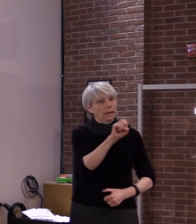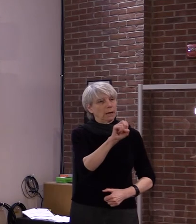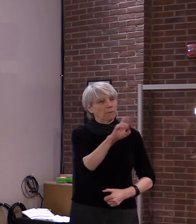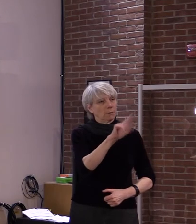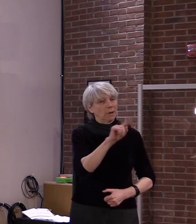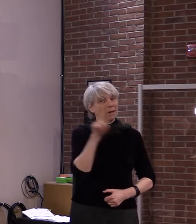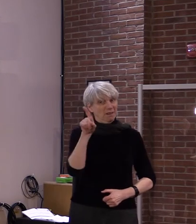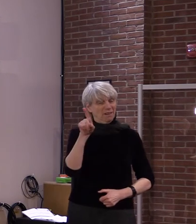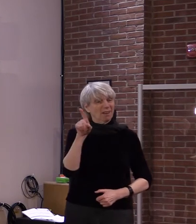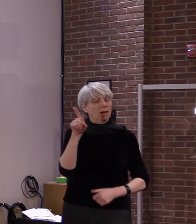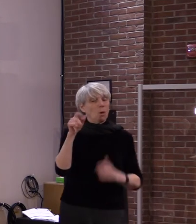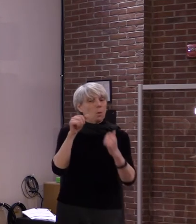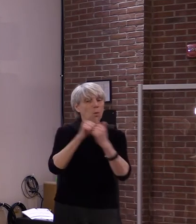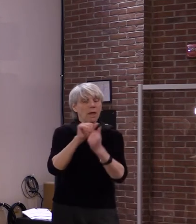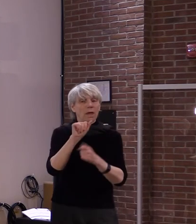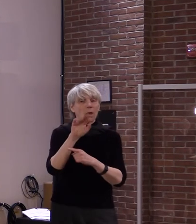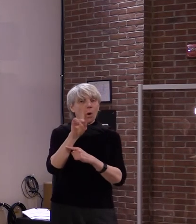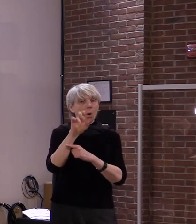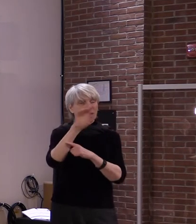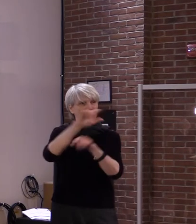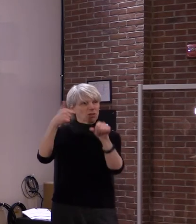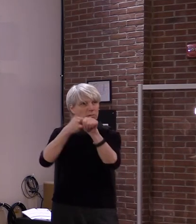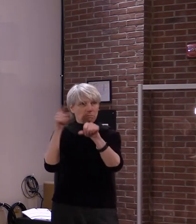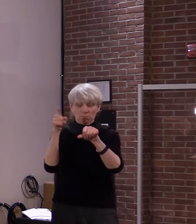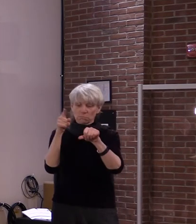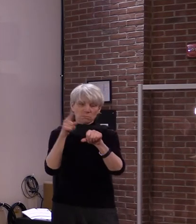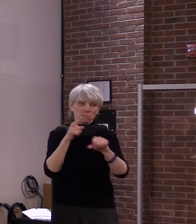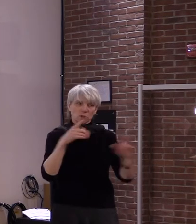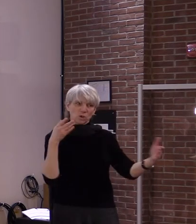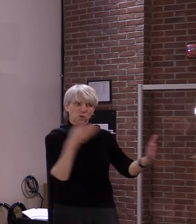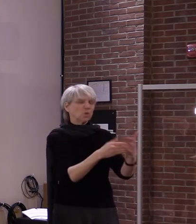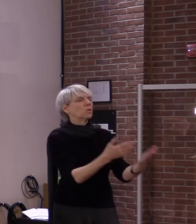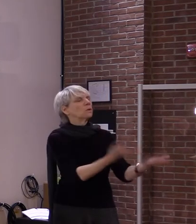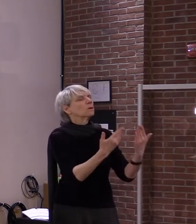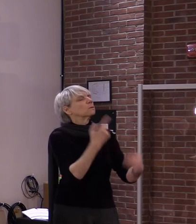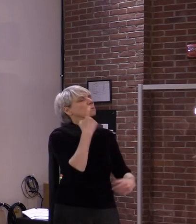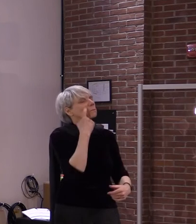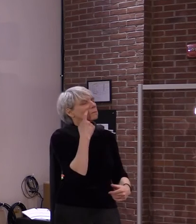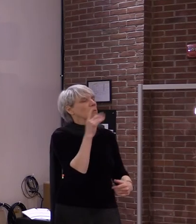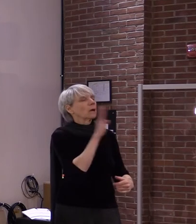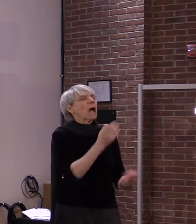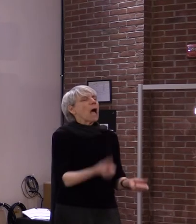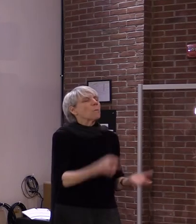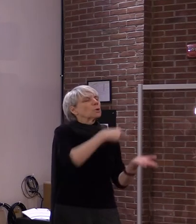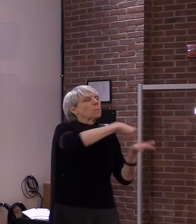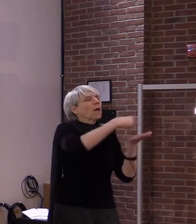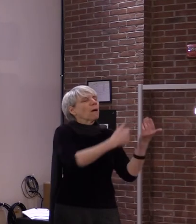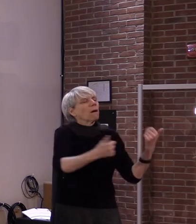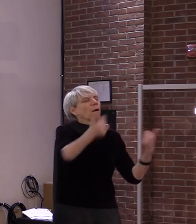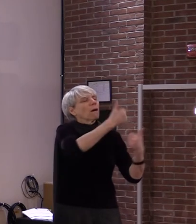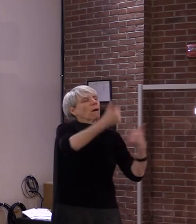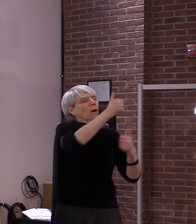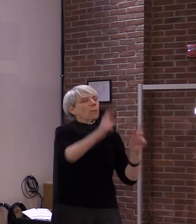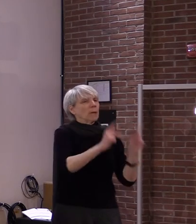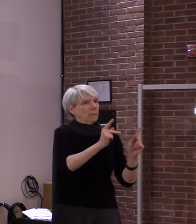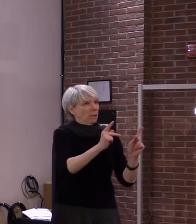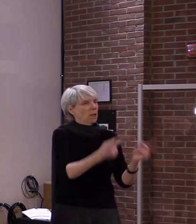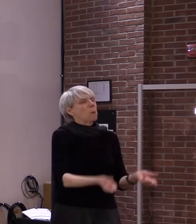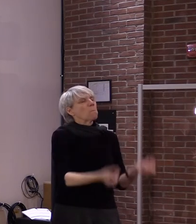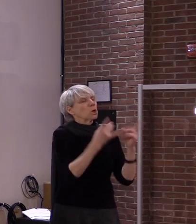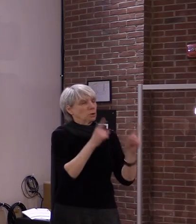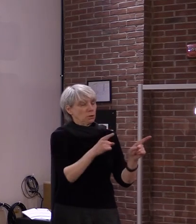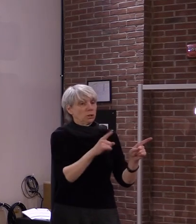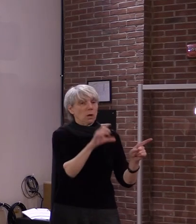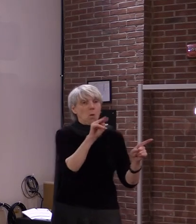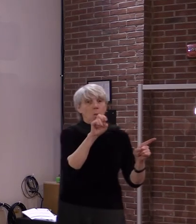on to get some information on one care salaries uh one k uh one k vermont has pledged to